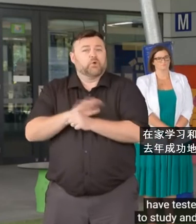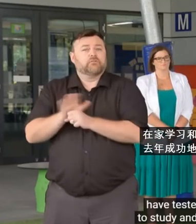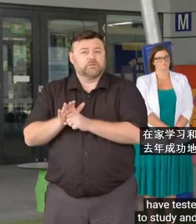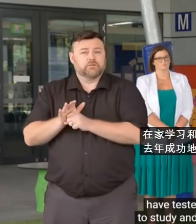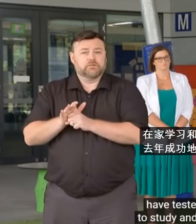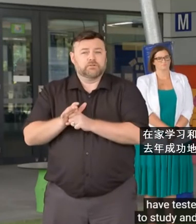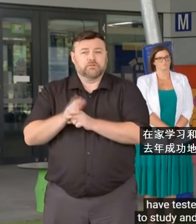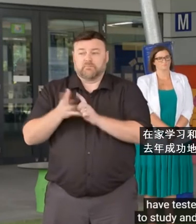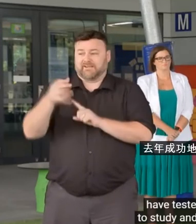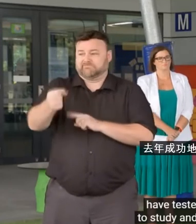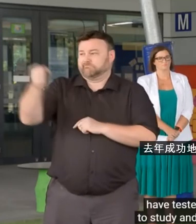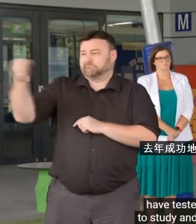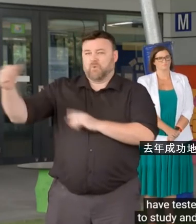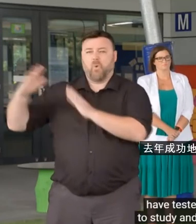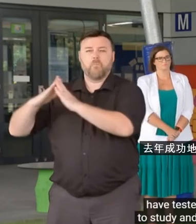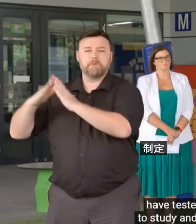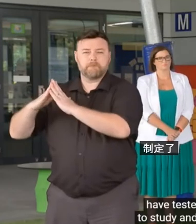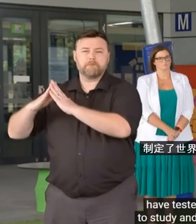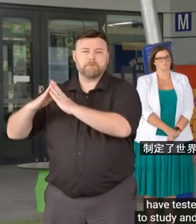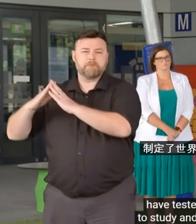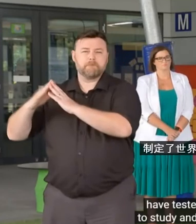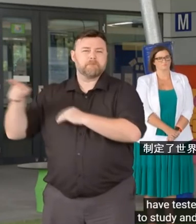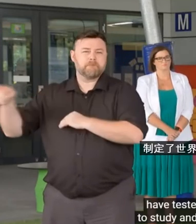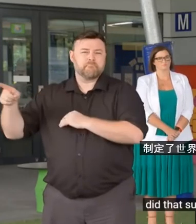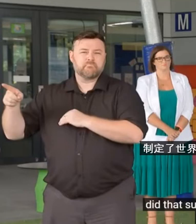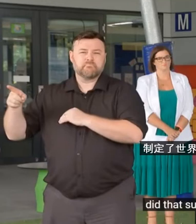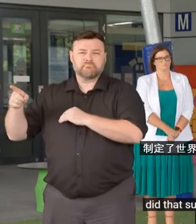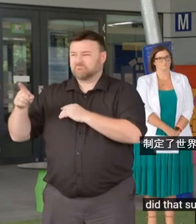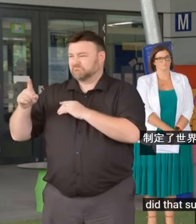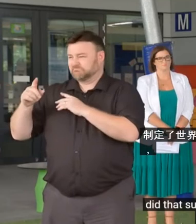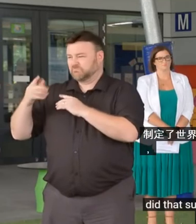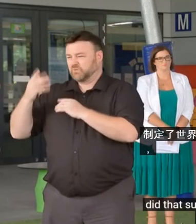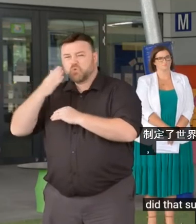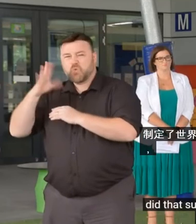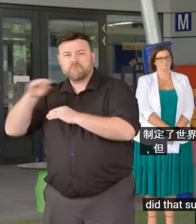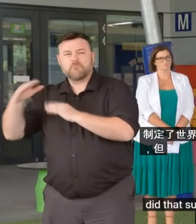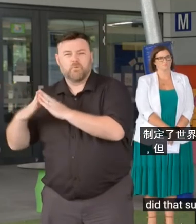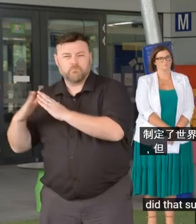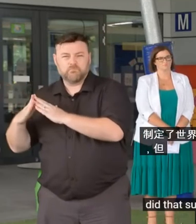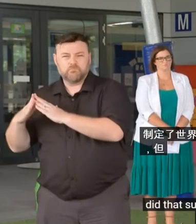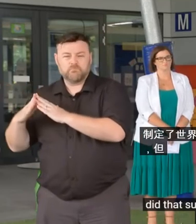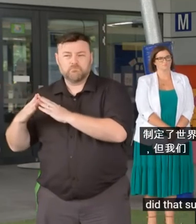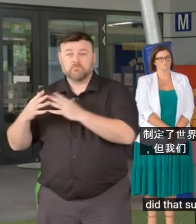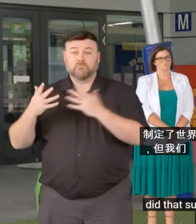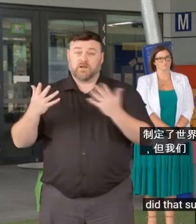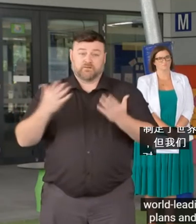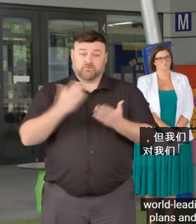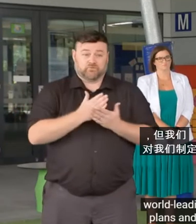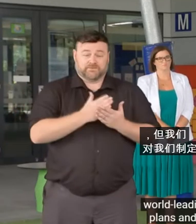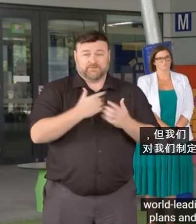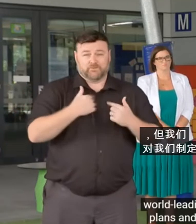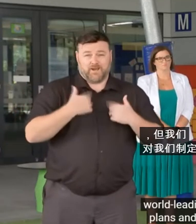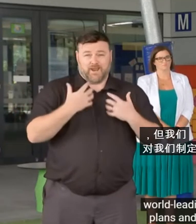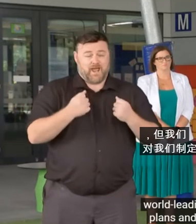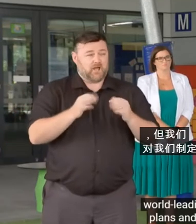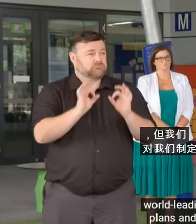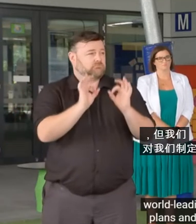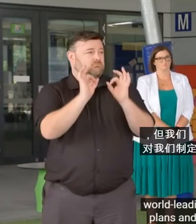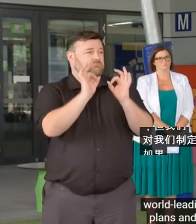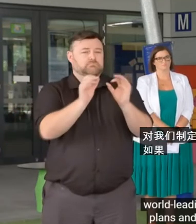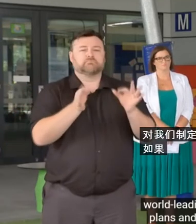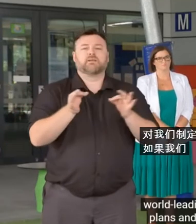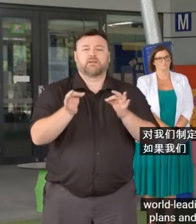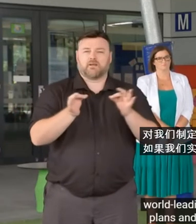successfully last year. We have world-leading work from home plans, and we will keep them going. But we are very confident with the plan that we've